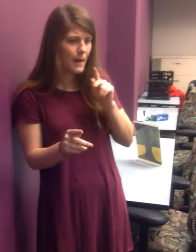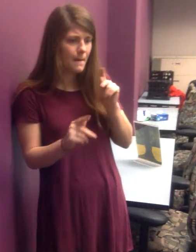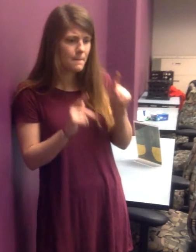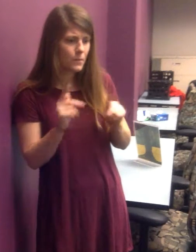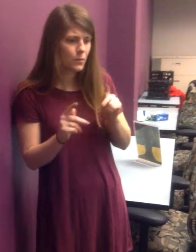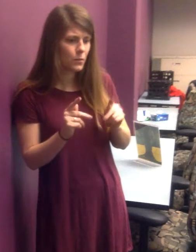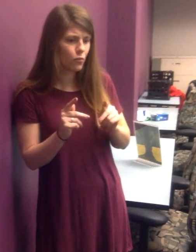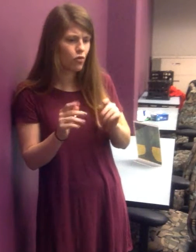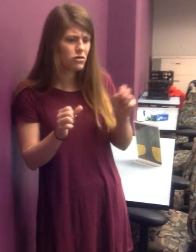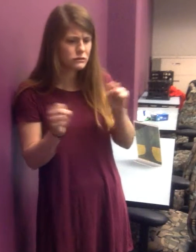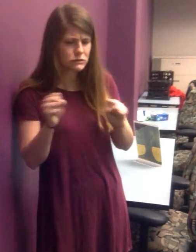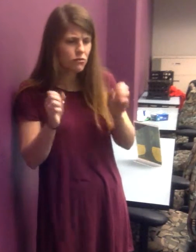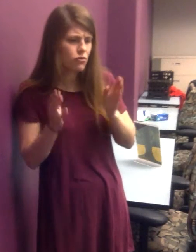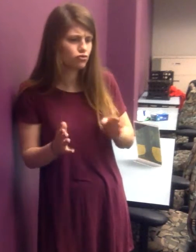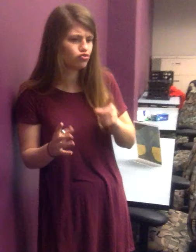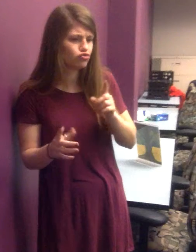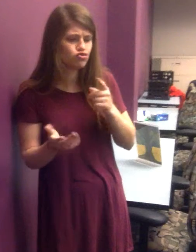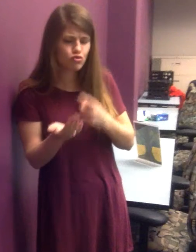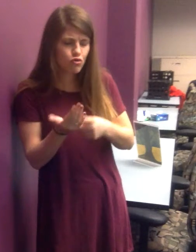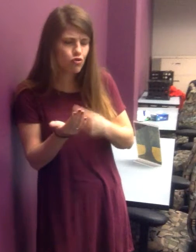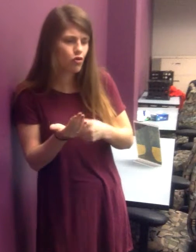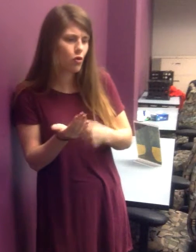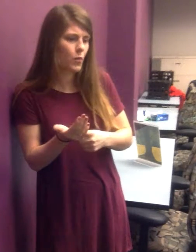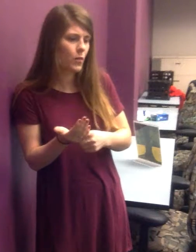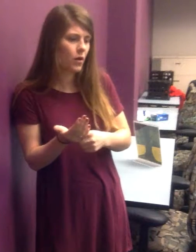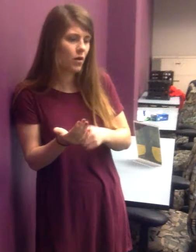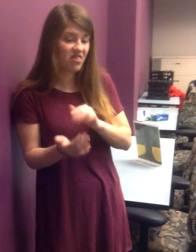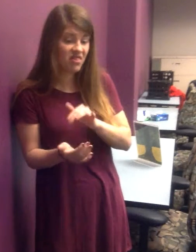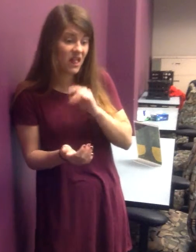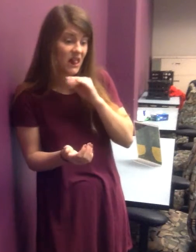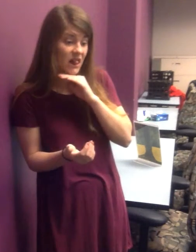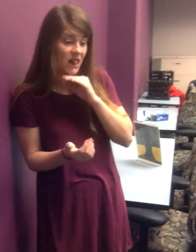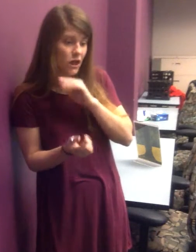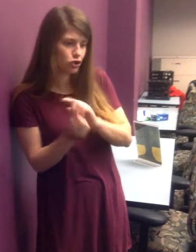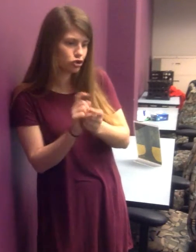Once upon a time, what these people call a fallacy had another name, the truth.